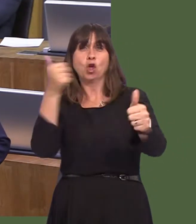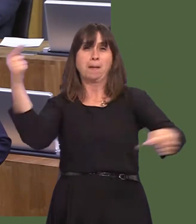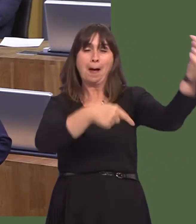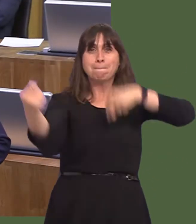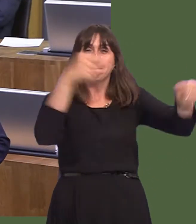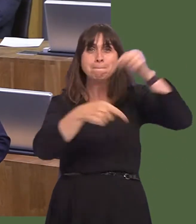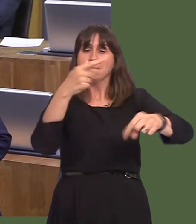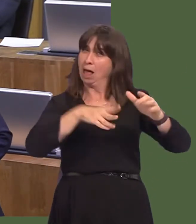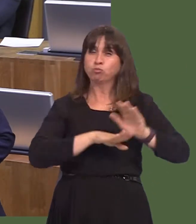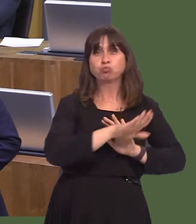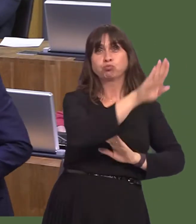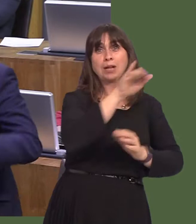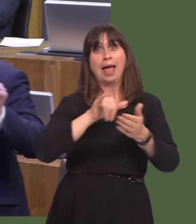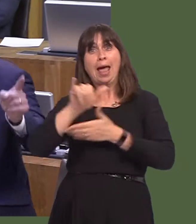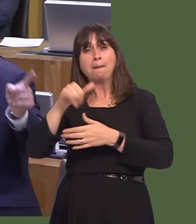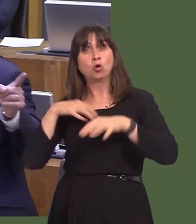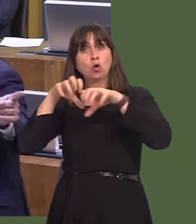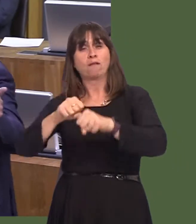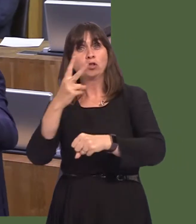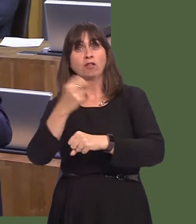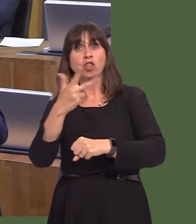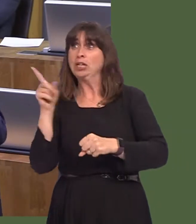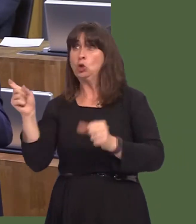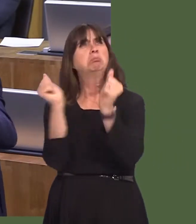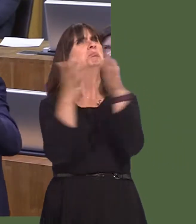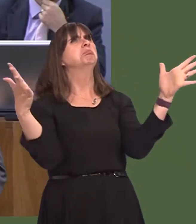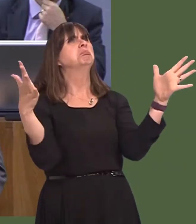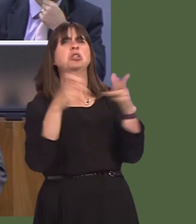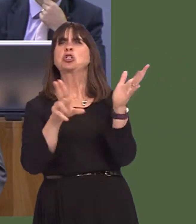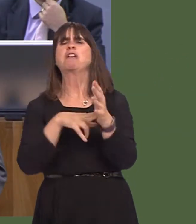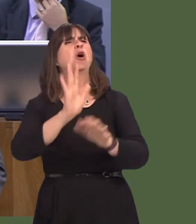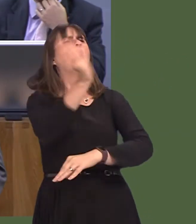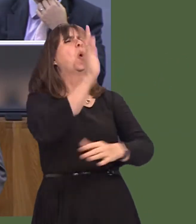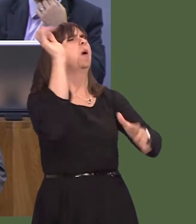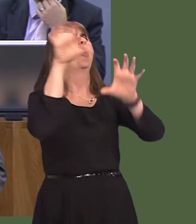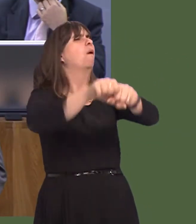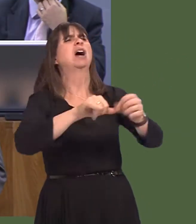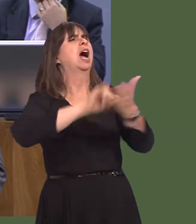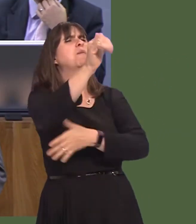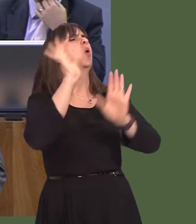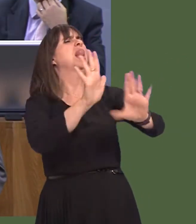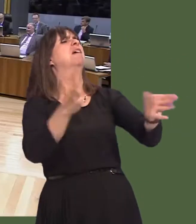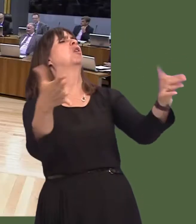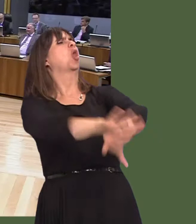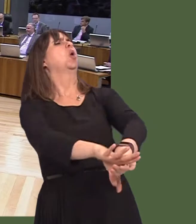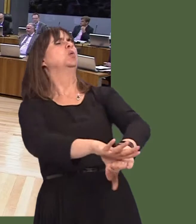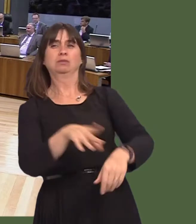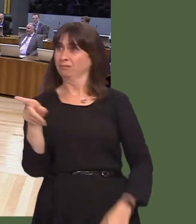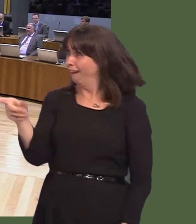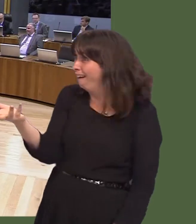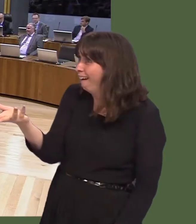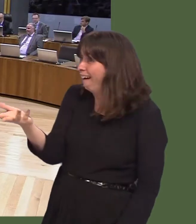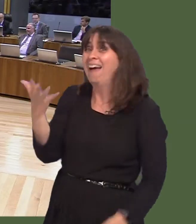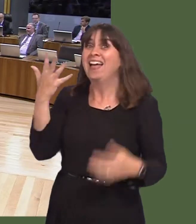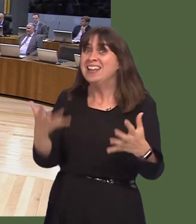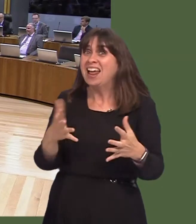fact that we bought an airport in 2013, which he opposed. They wanted us not to buy the airport, they wanted to leave it closed. And now